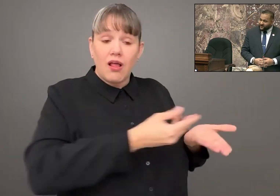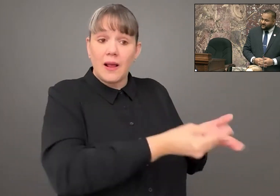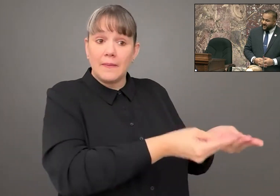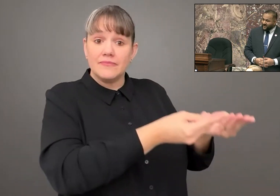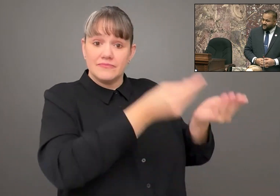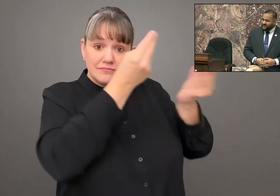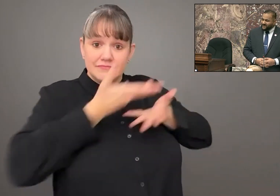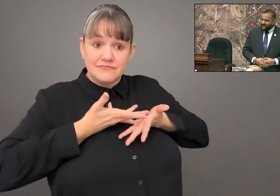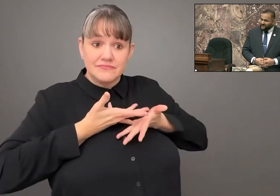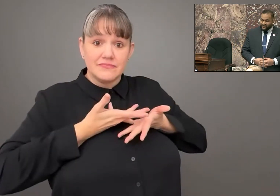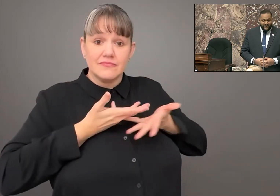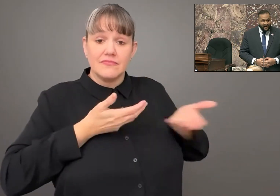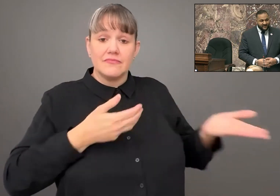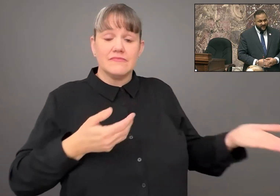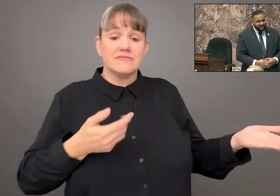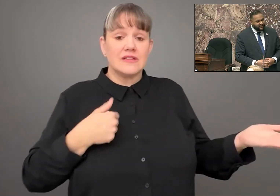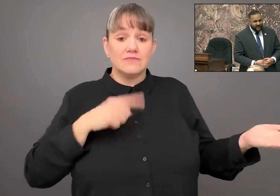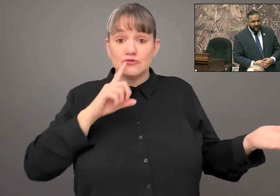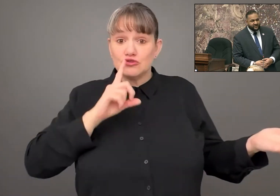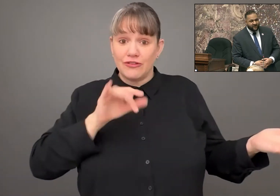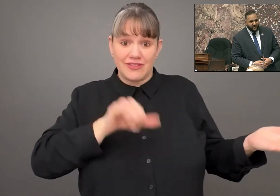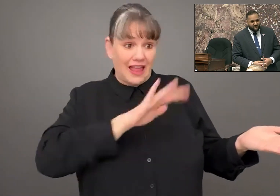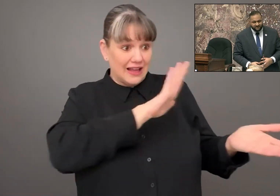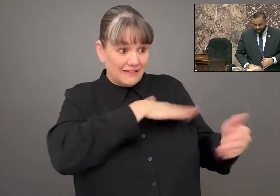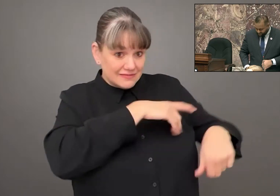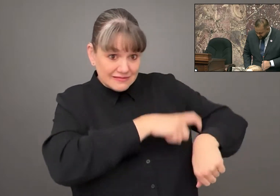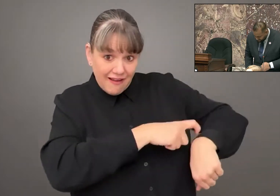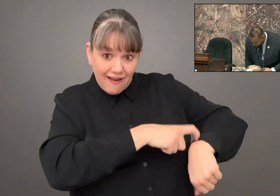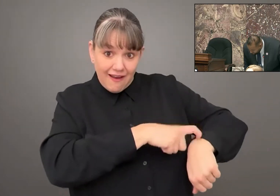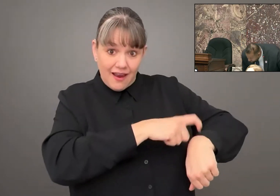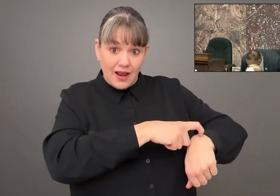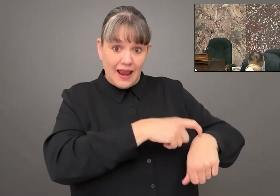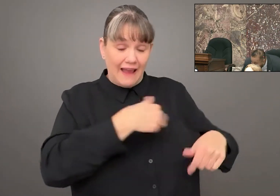but if he's got time and if he's got ideas, I'd love to hear them.